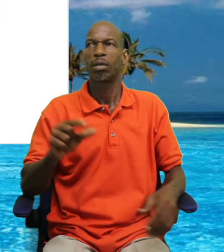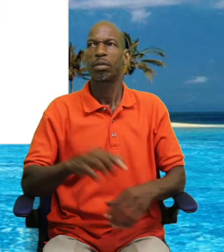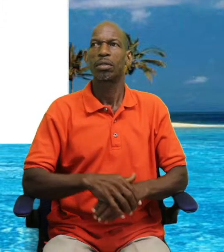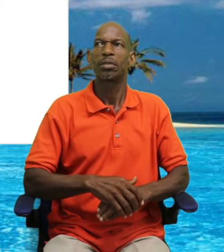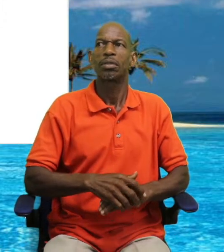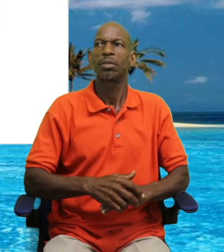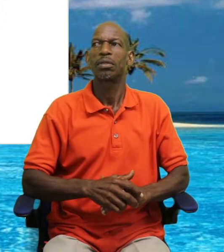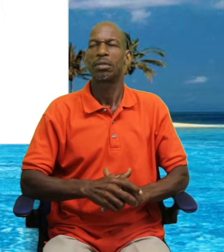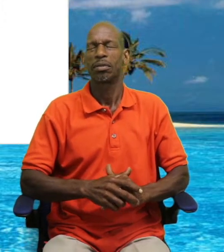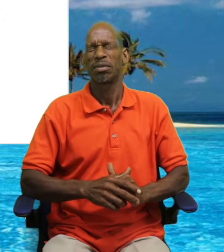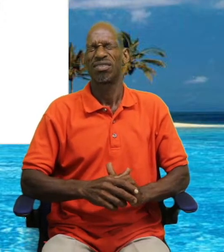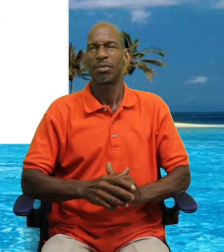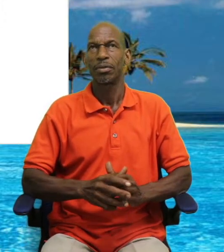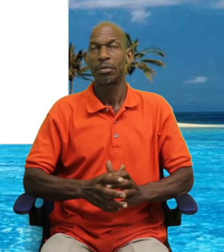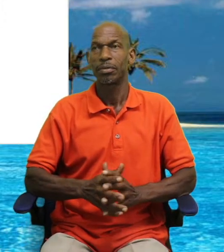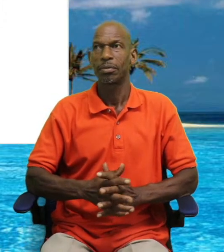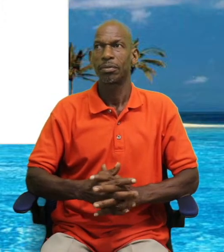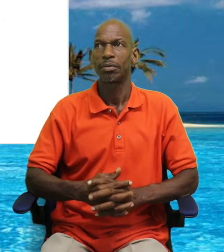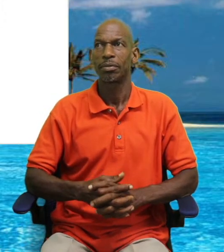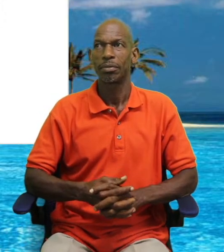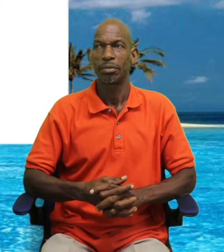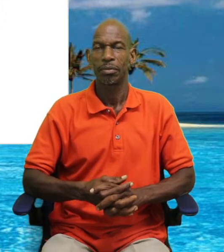dog eats mangoes.